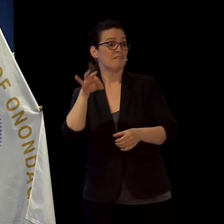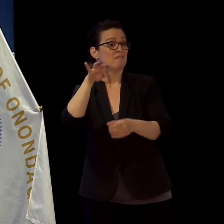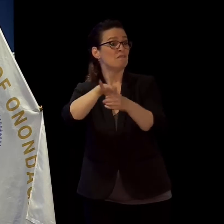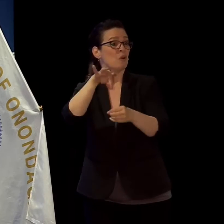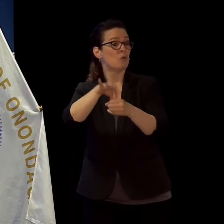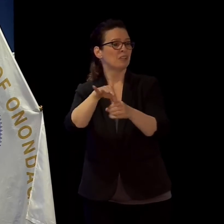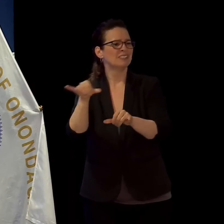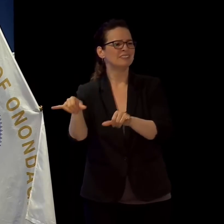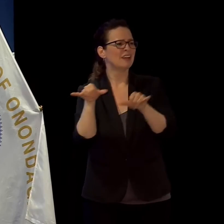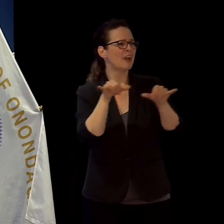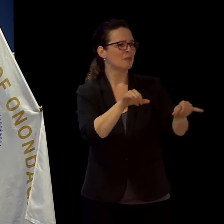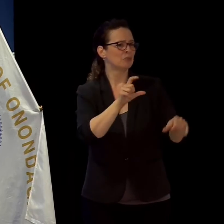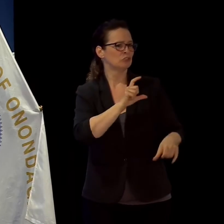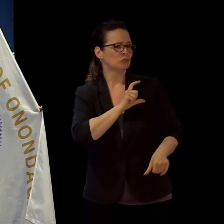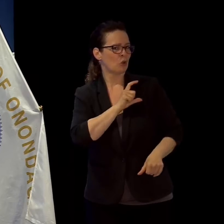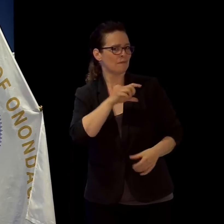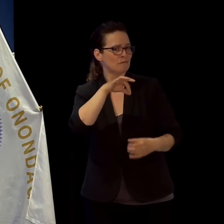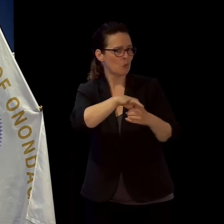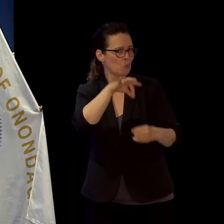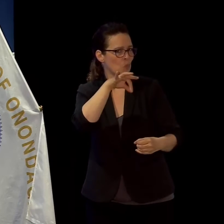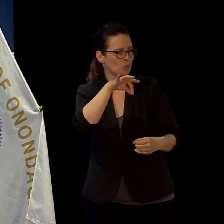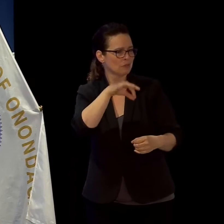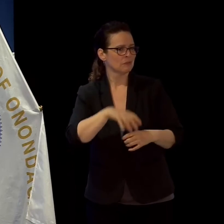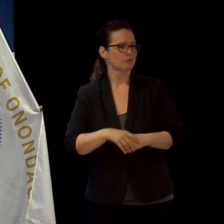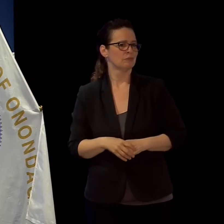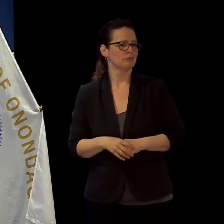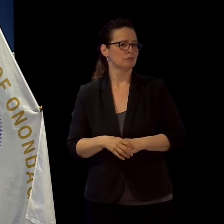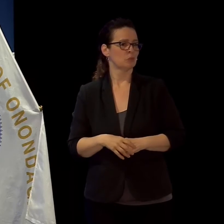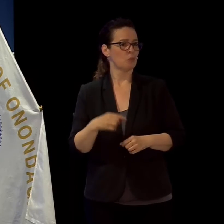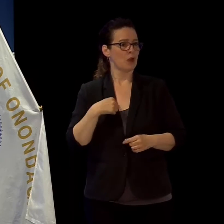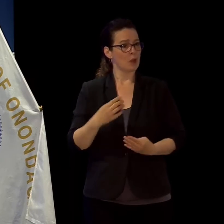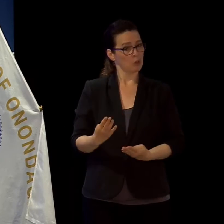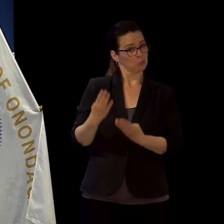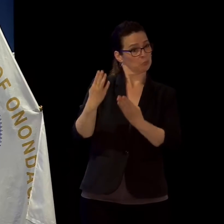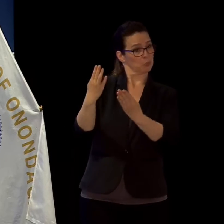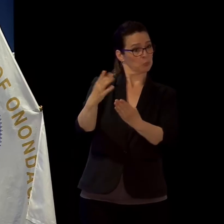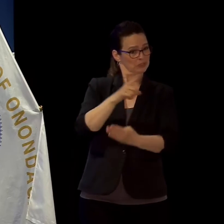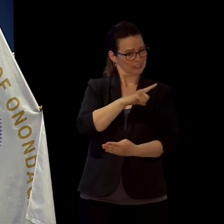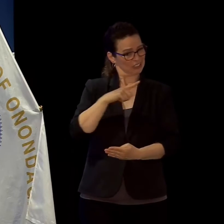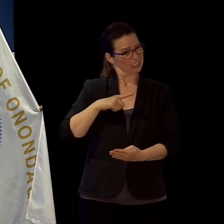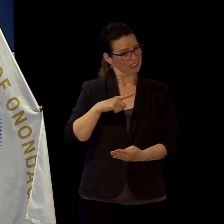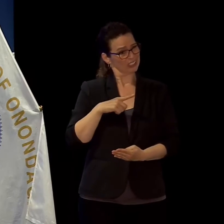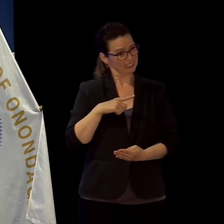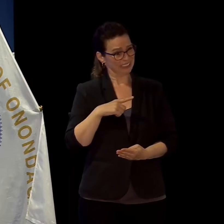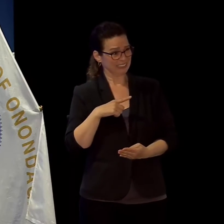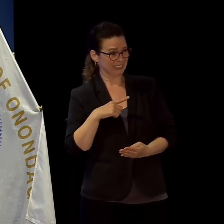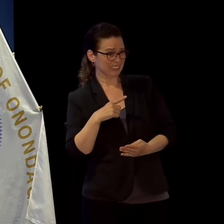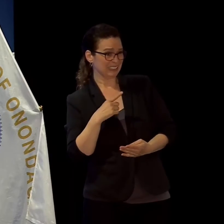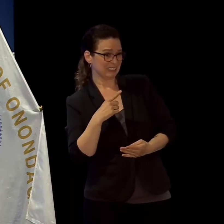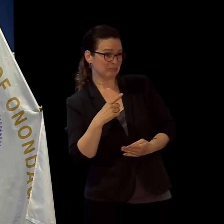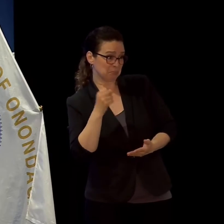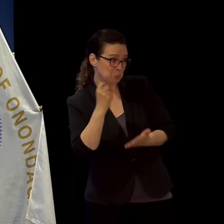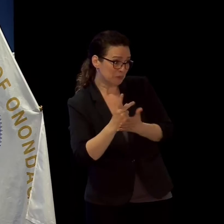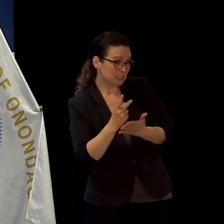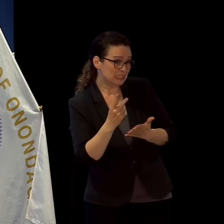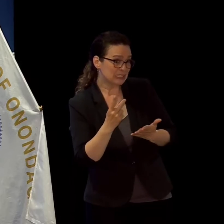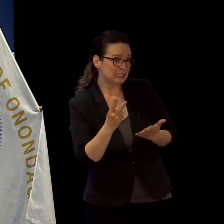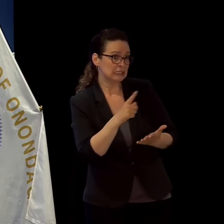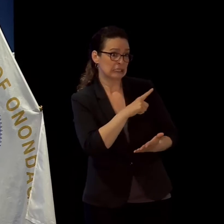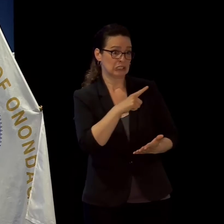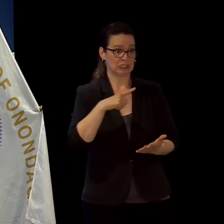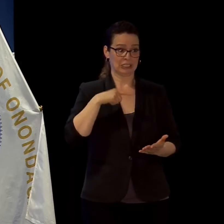propose funds and policy. The legislature ratifies that or changes that. So the legislature traditionally is